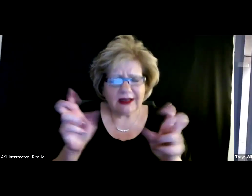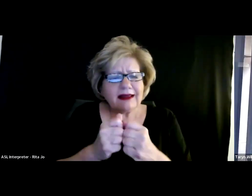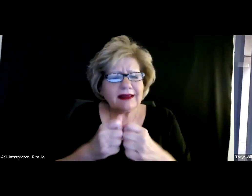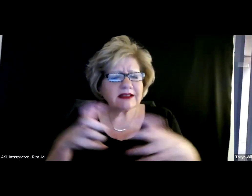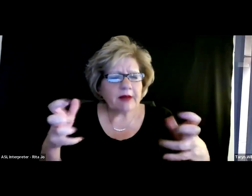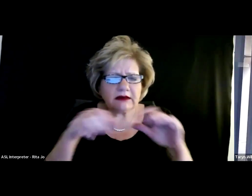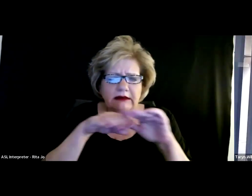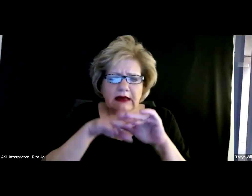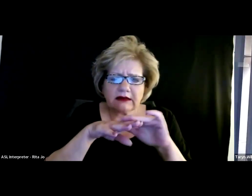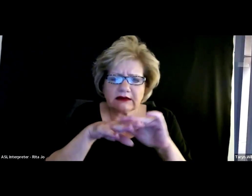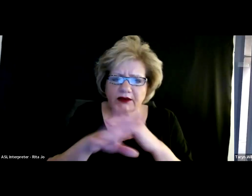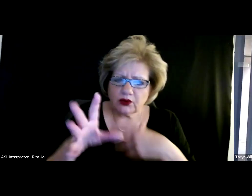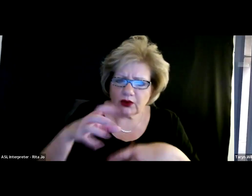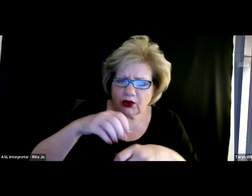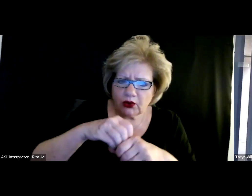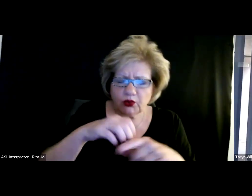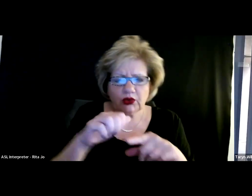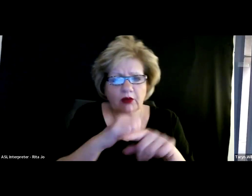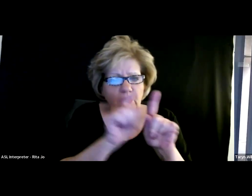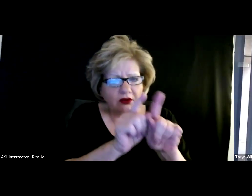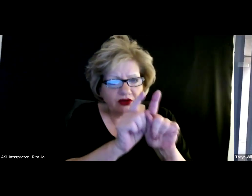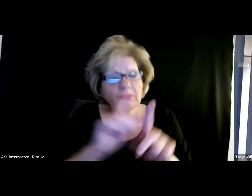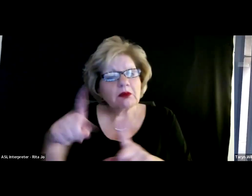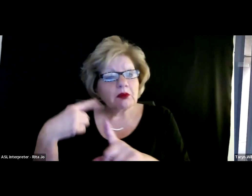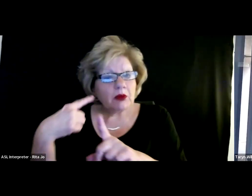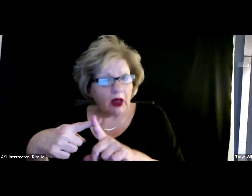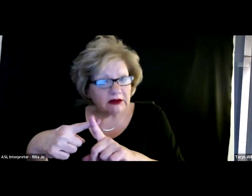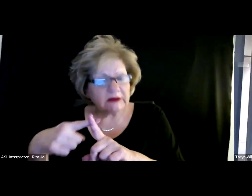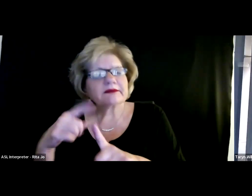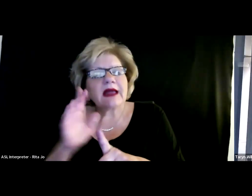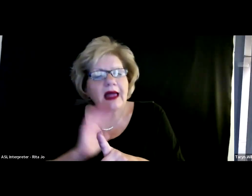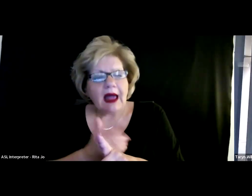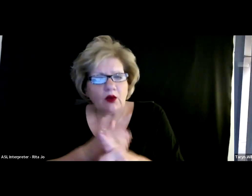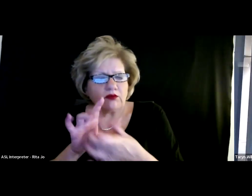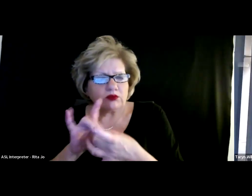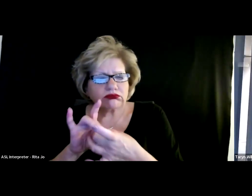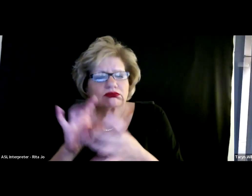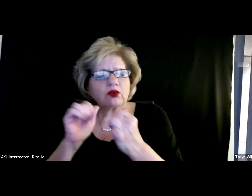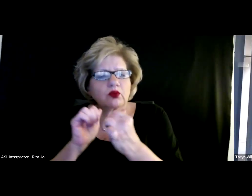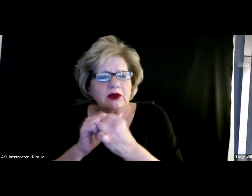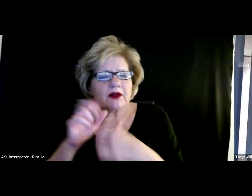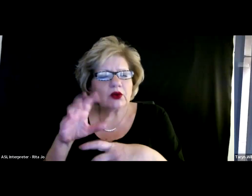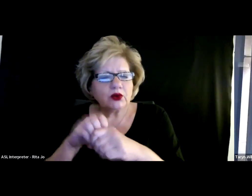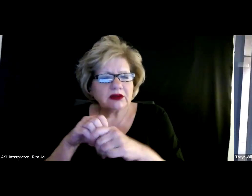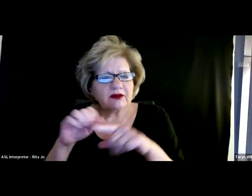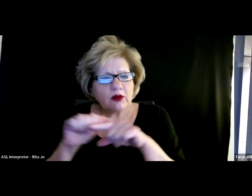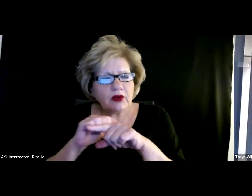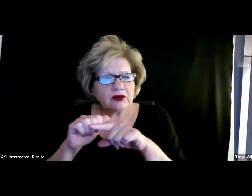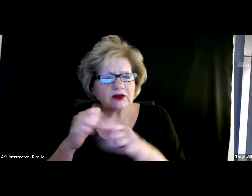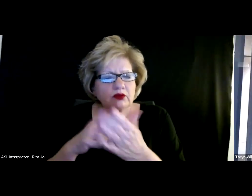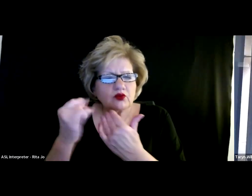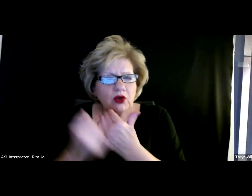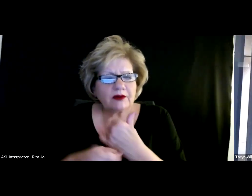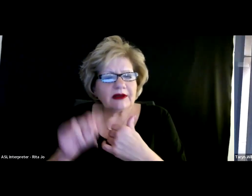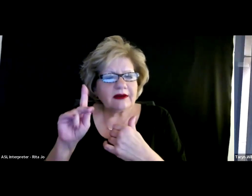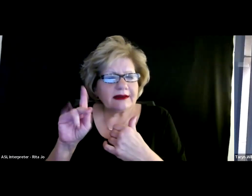to inclusive apprenticeships, and most recently through our Partnership for Inclusive Apprenticeship Project, or PIA, as we